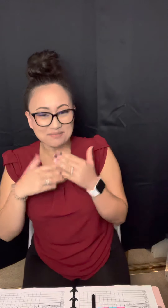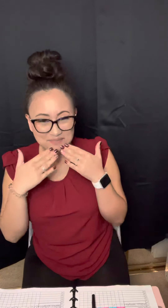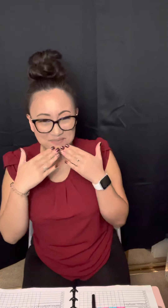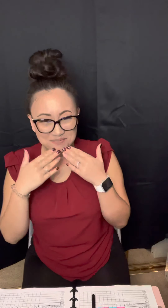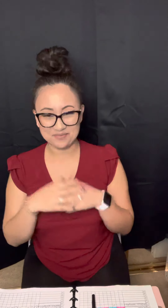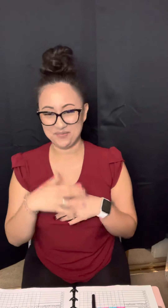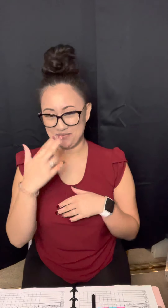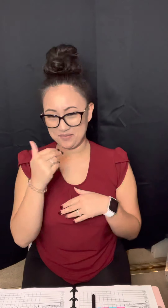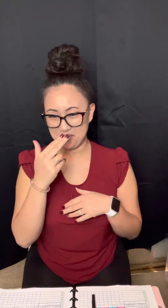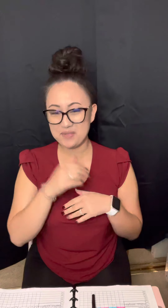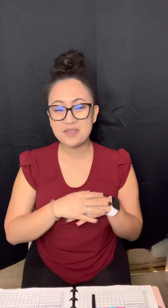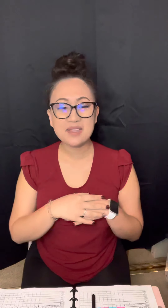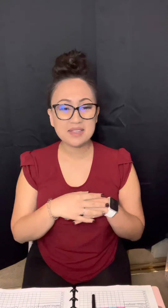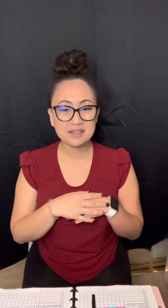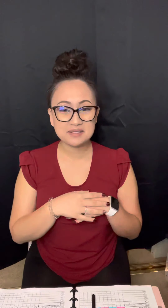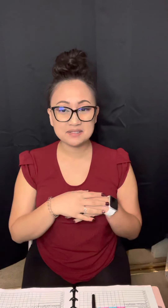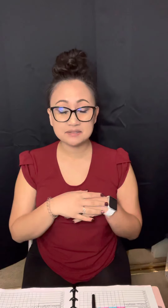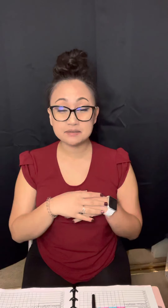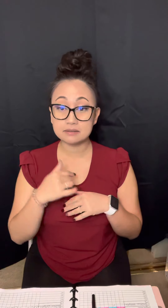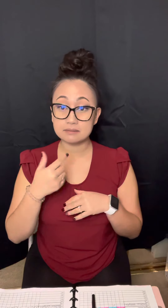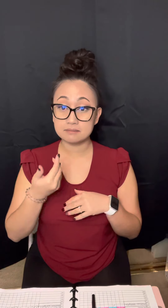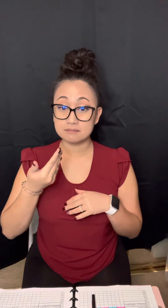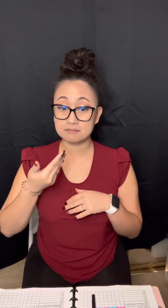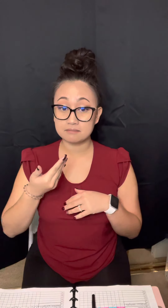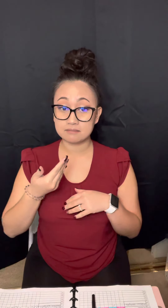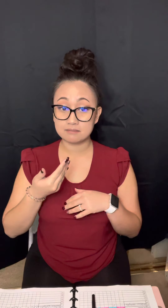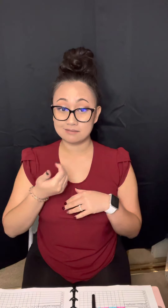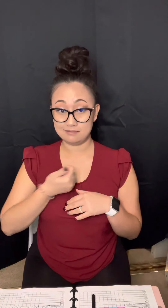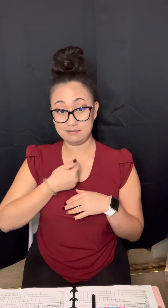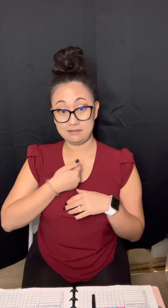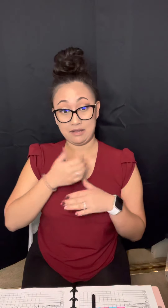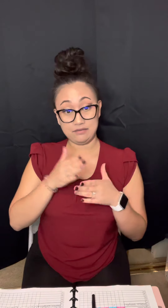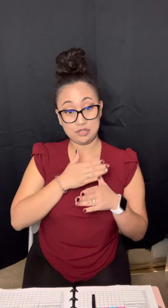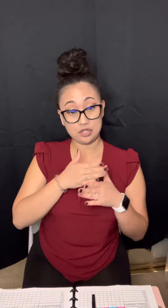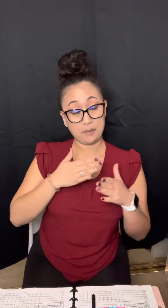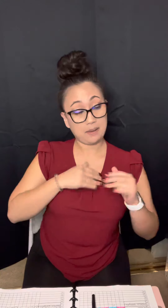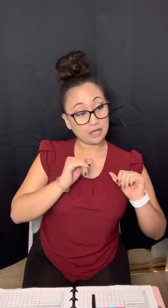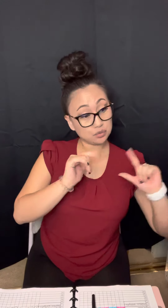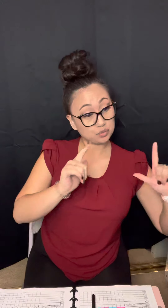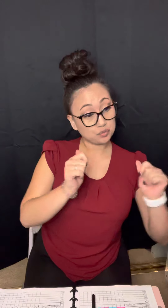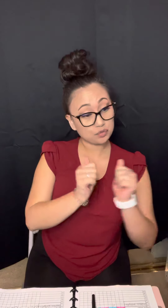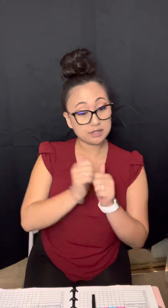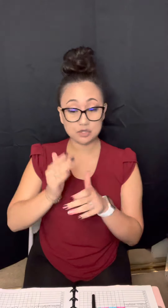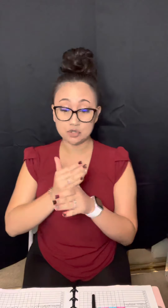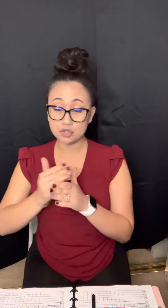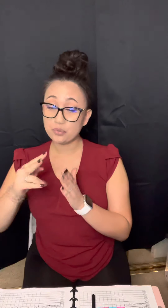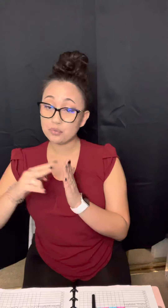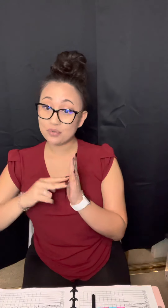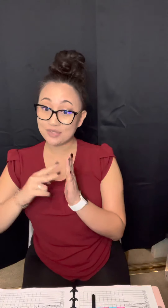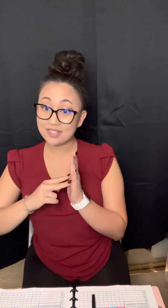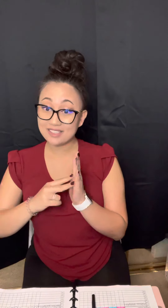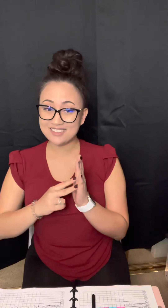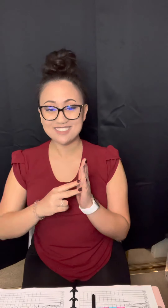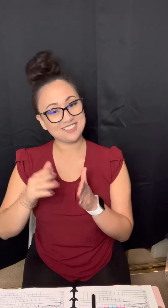I'm going to share my screen with my shared reading. We're sharing a lot today.